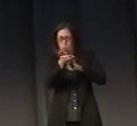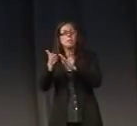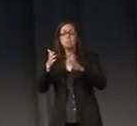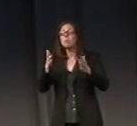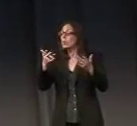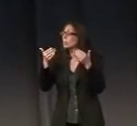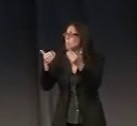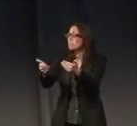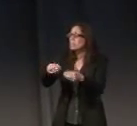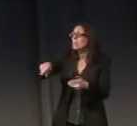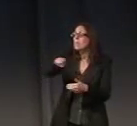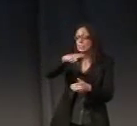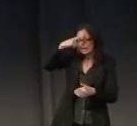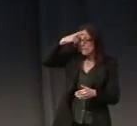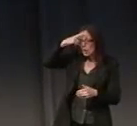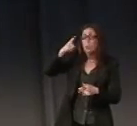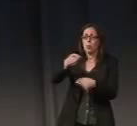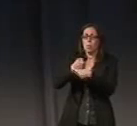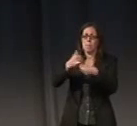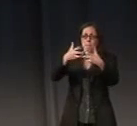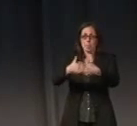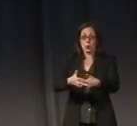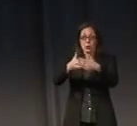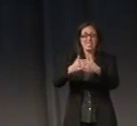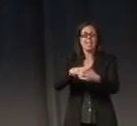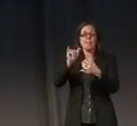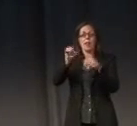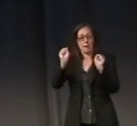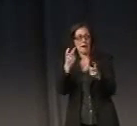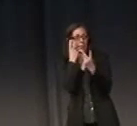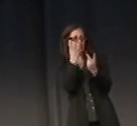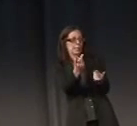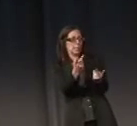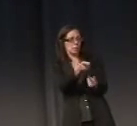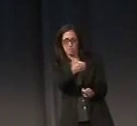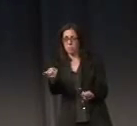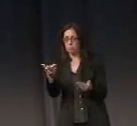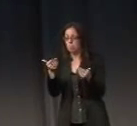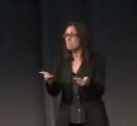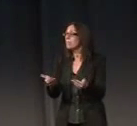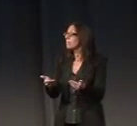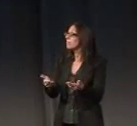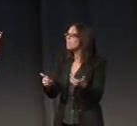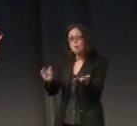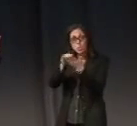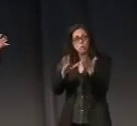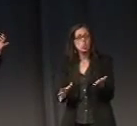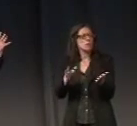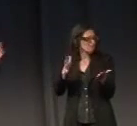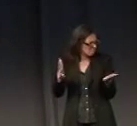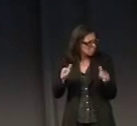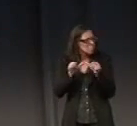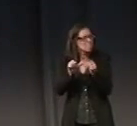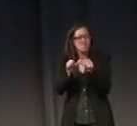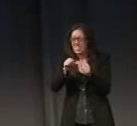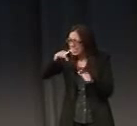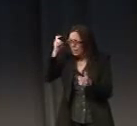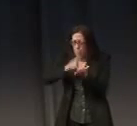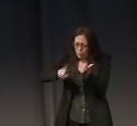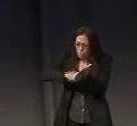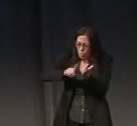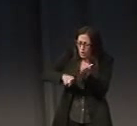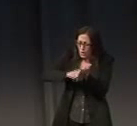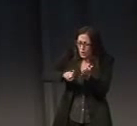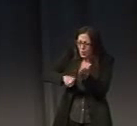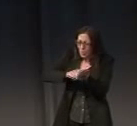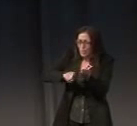said, well, turns out it's kind of more complicated than that. And our machine can't even recognize like a hand.